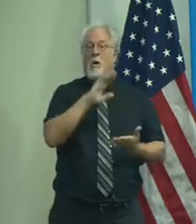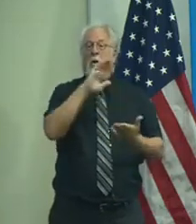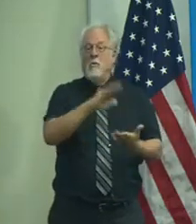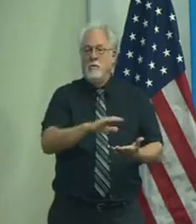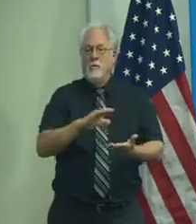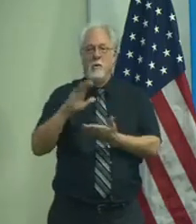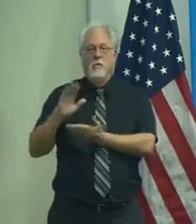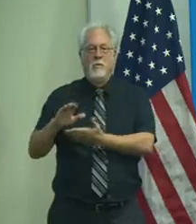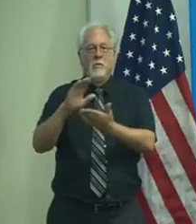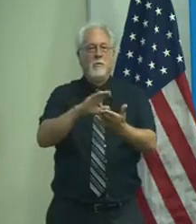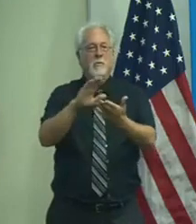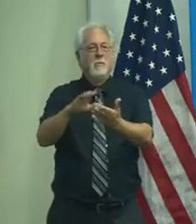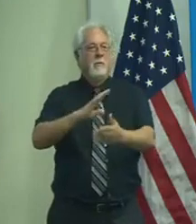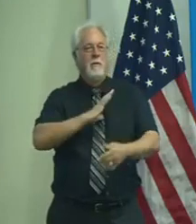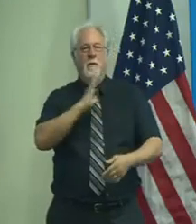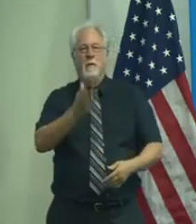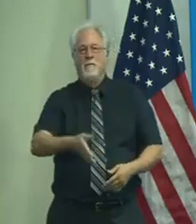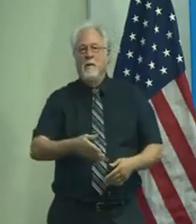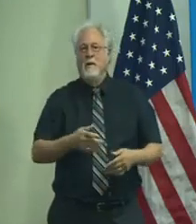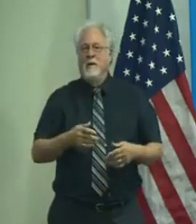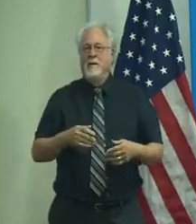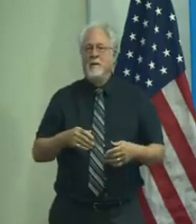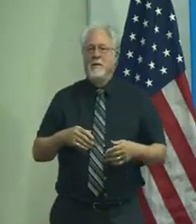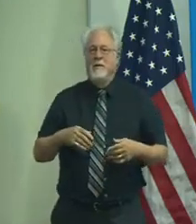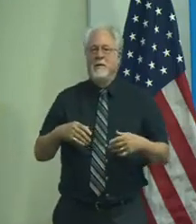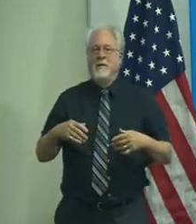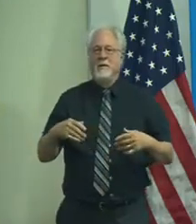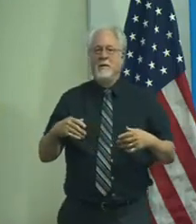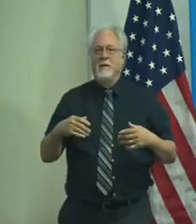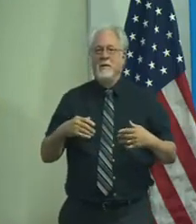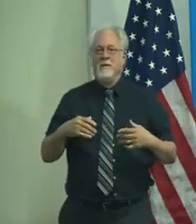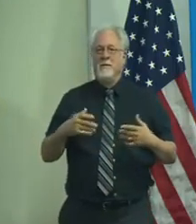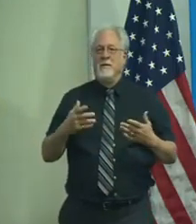might cause them to let their guard down ahead of